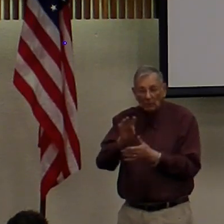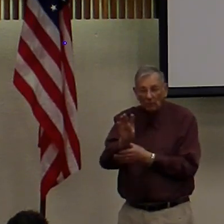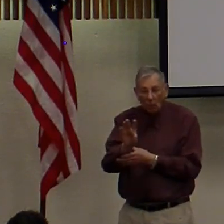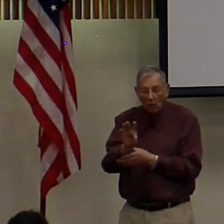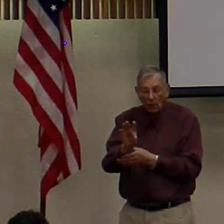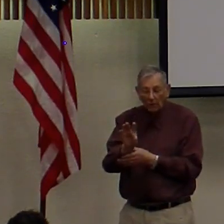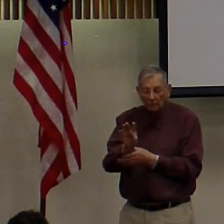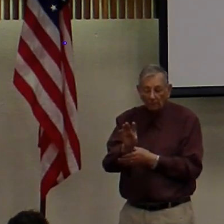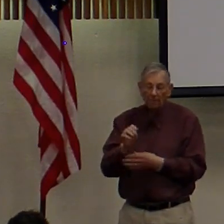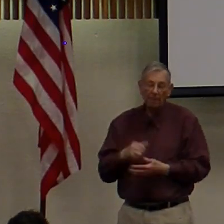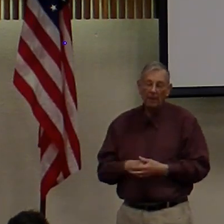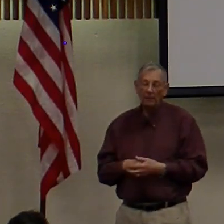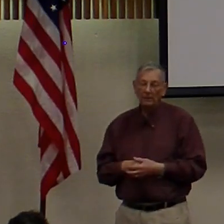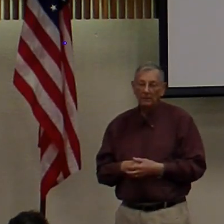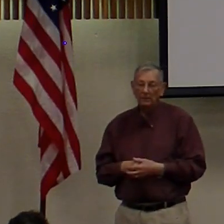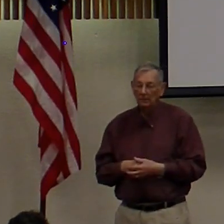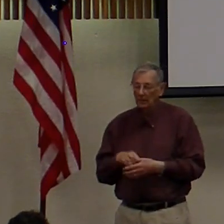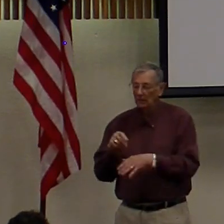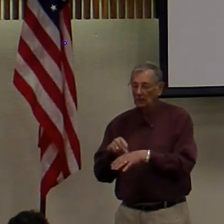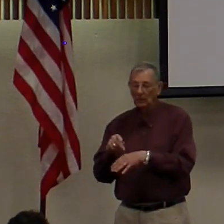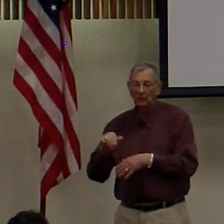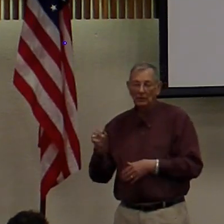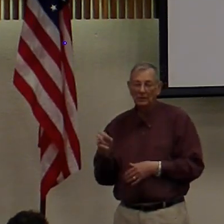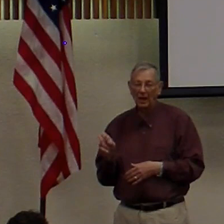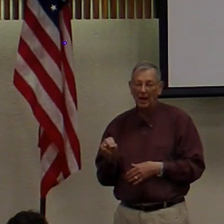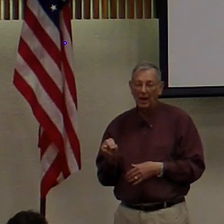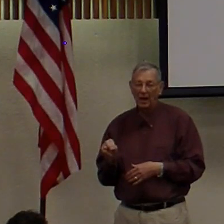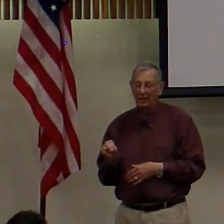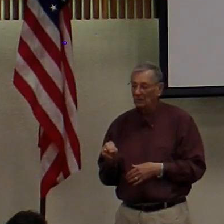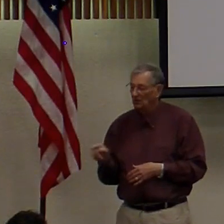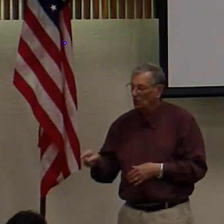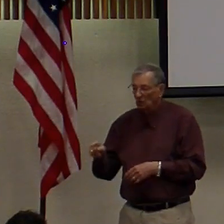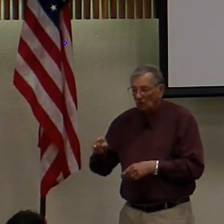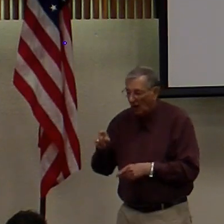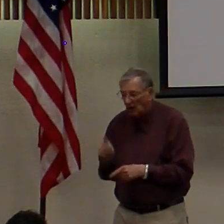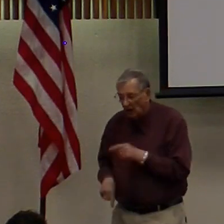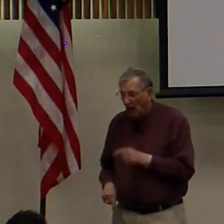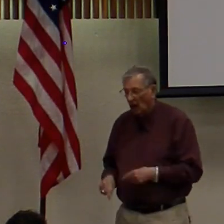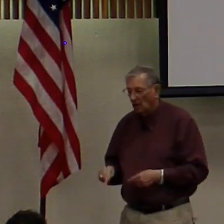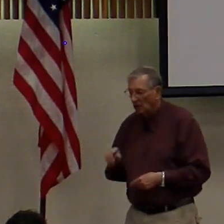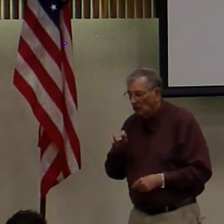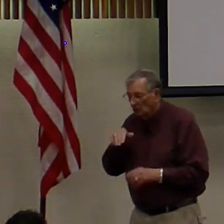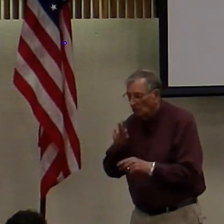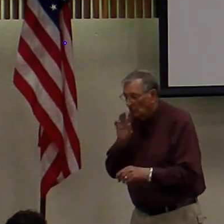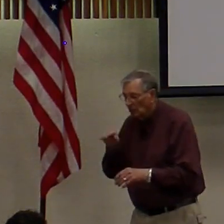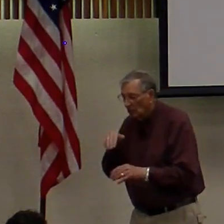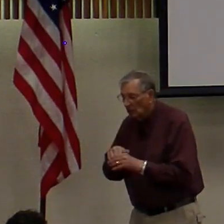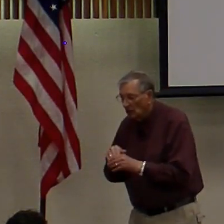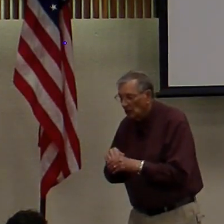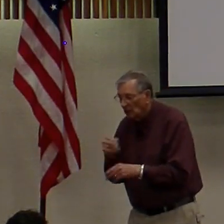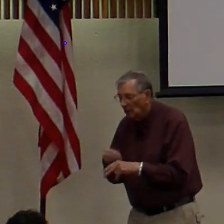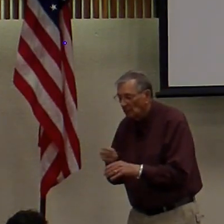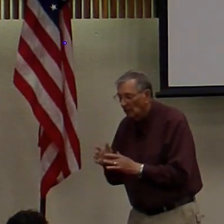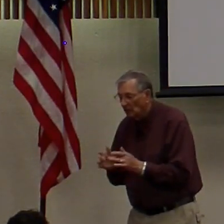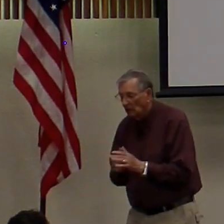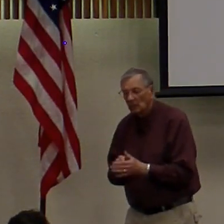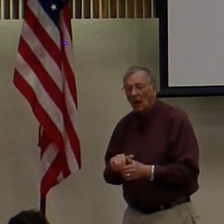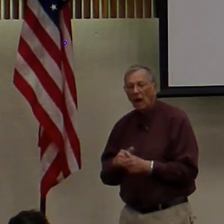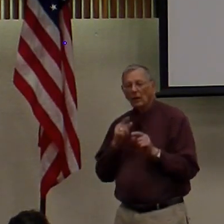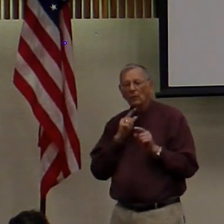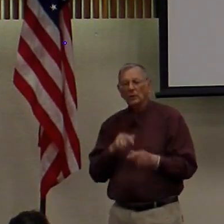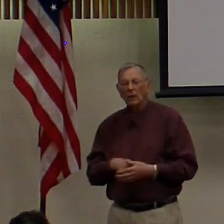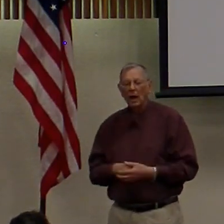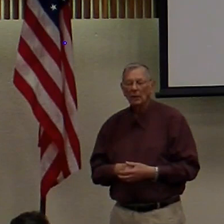of Acts, and they're being told that they can no longer speak the name of Jesus. Well, how do they